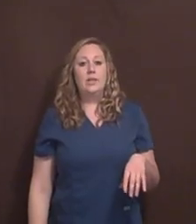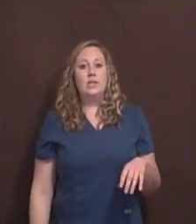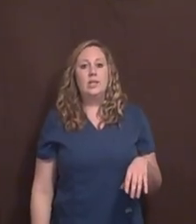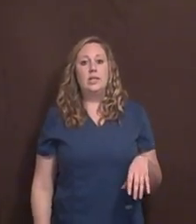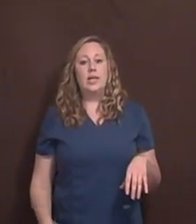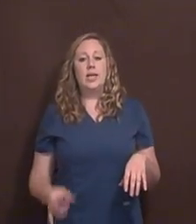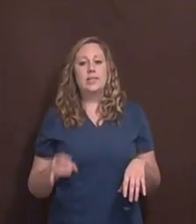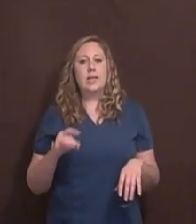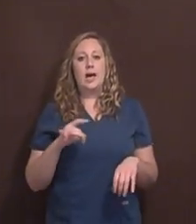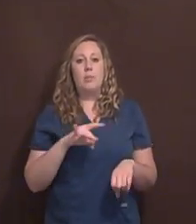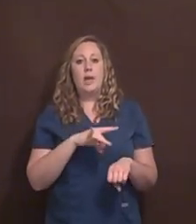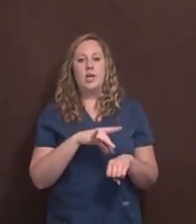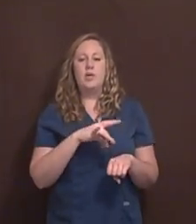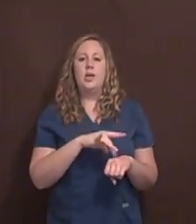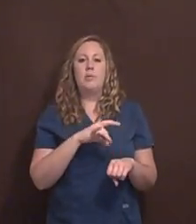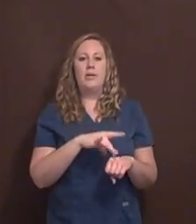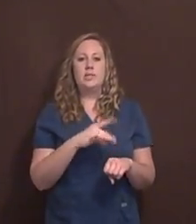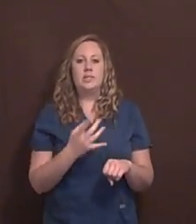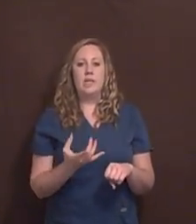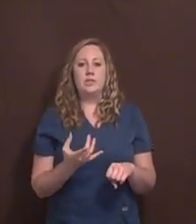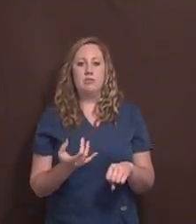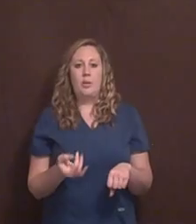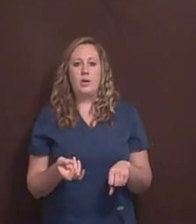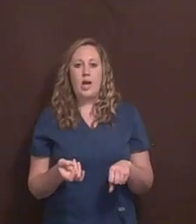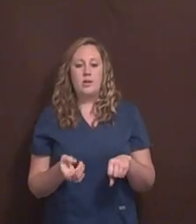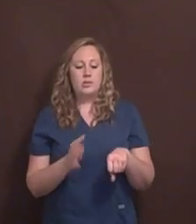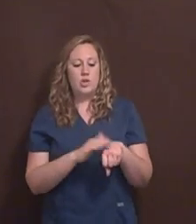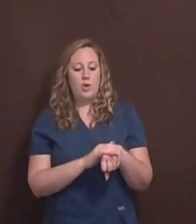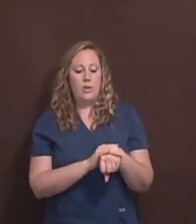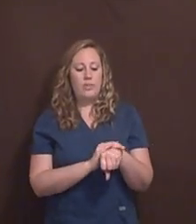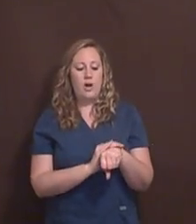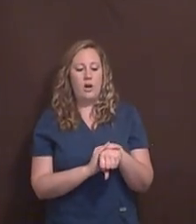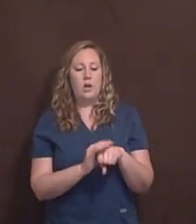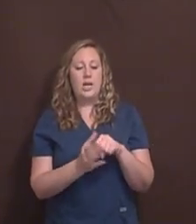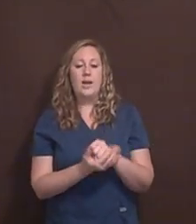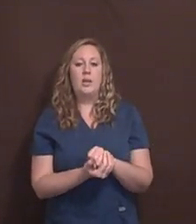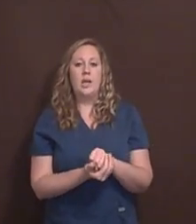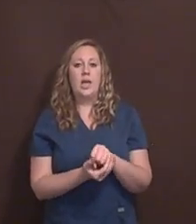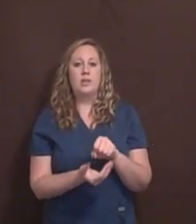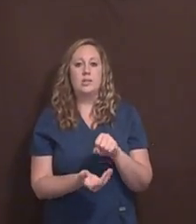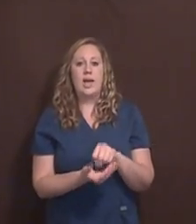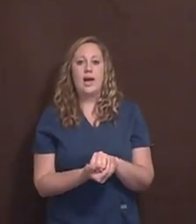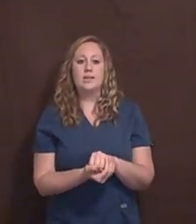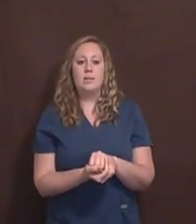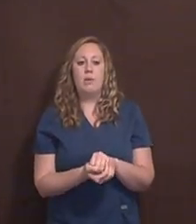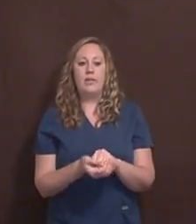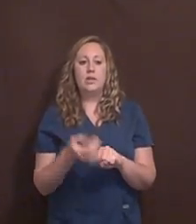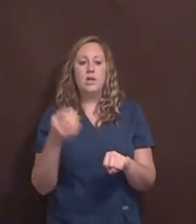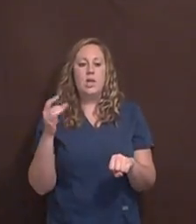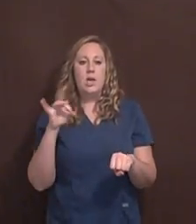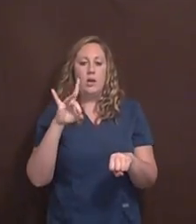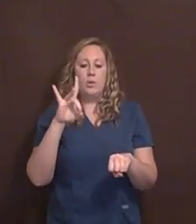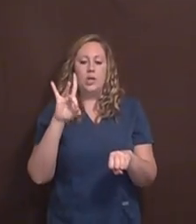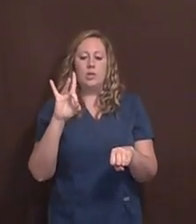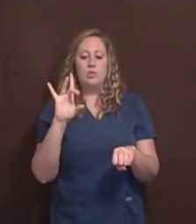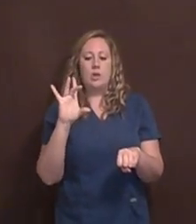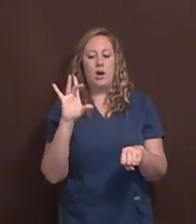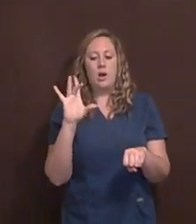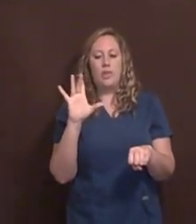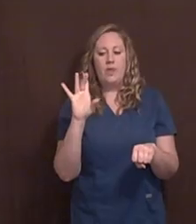melon indicates how you hit a melon to see if it's ripe or not. So our non-dominant hand is going to act as the melon, and we're going to use our